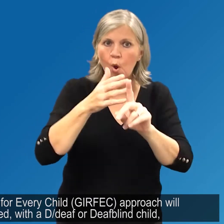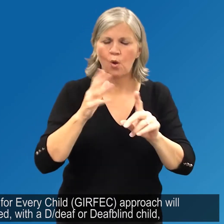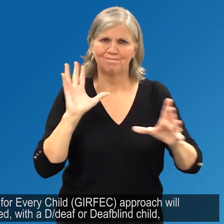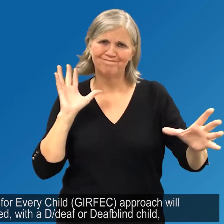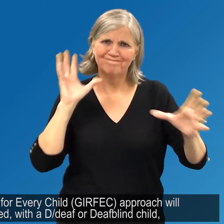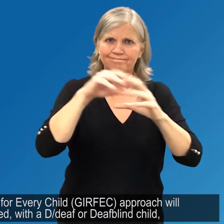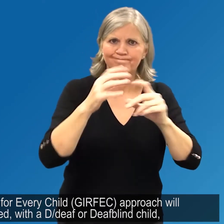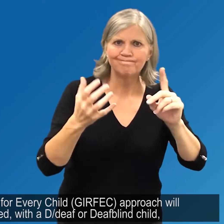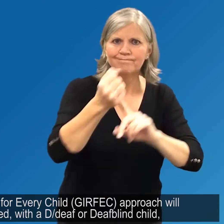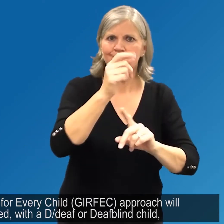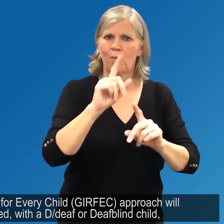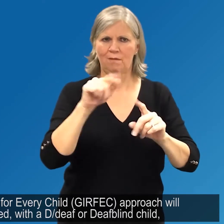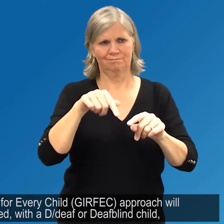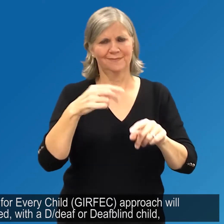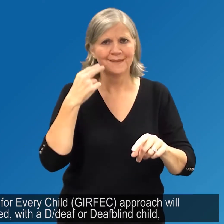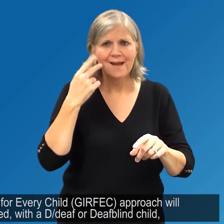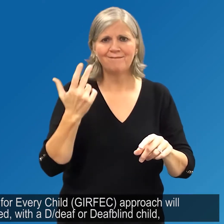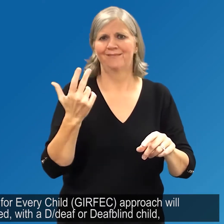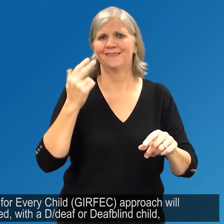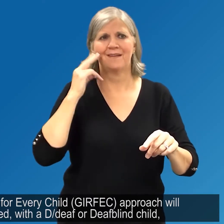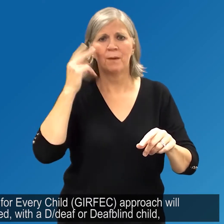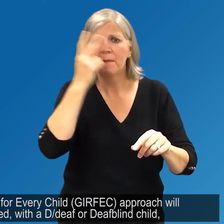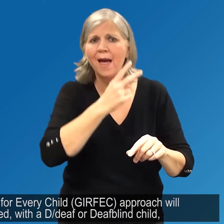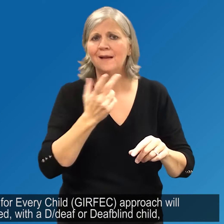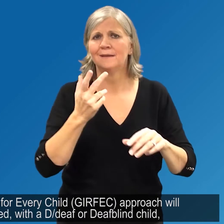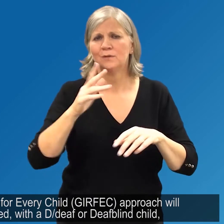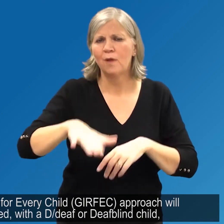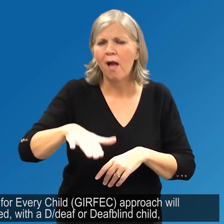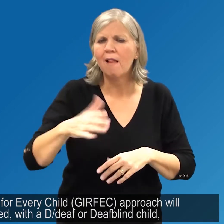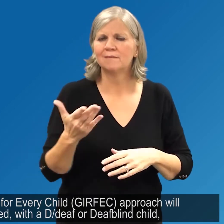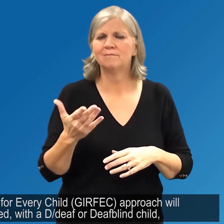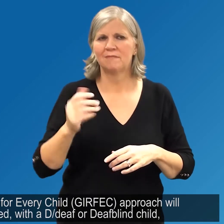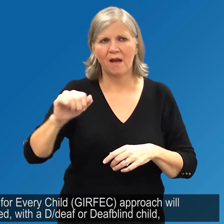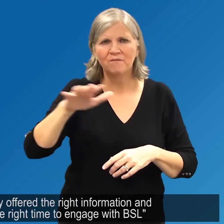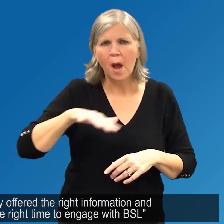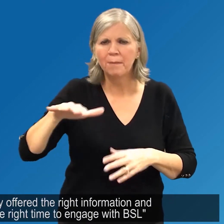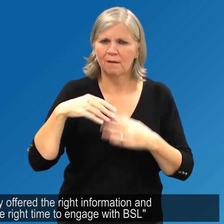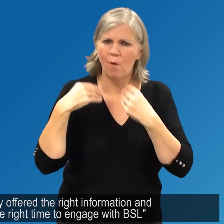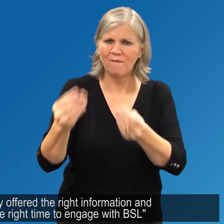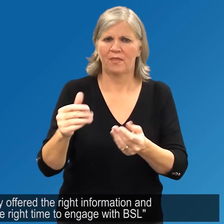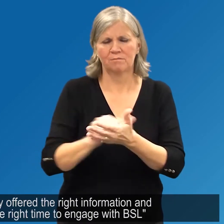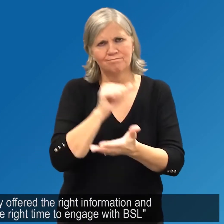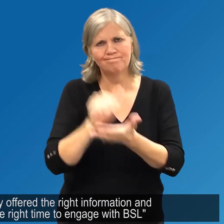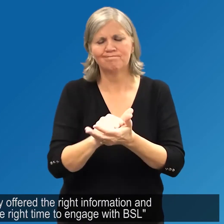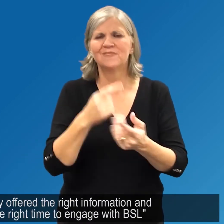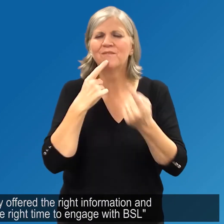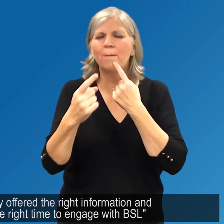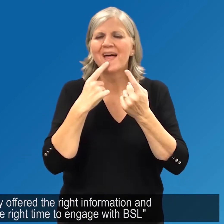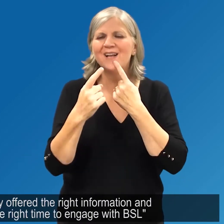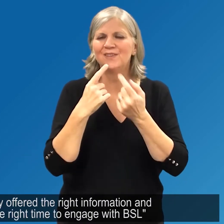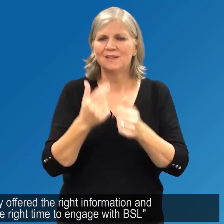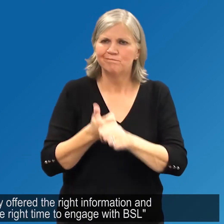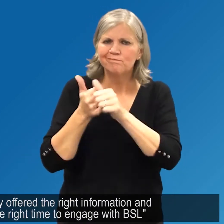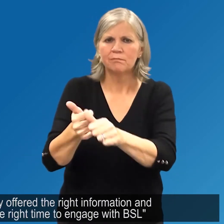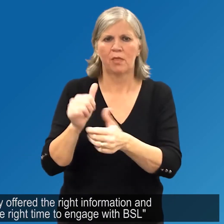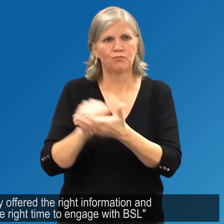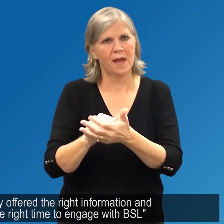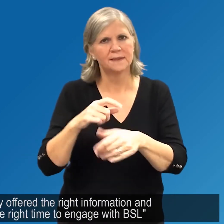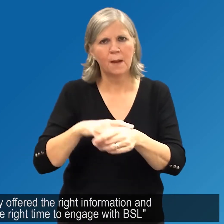GIRFEC approach will be fully embedded with a deaf or deaf-blind child and their family offered the right information